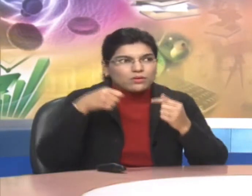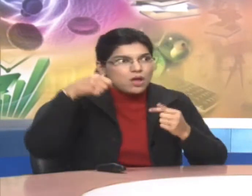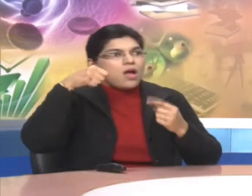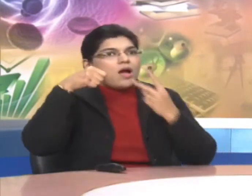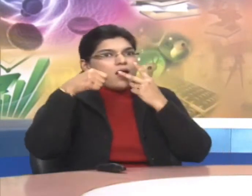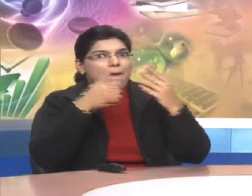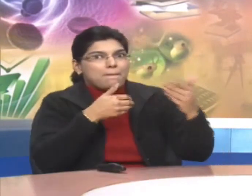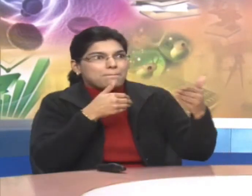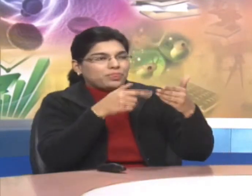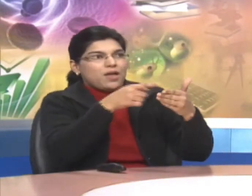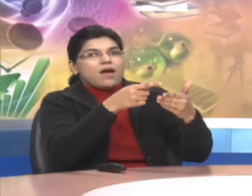lamp.